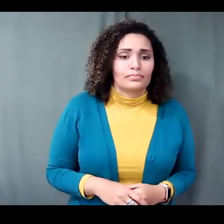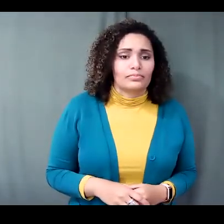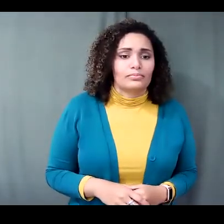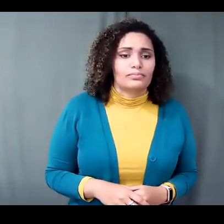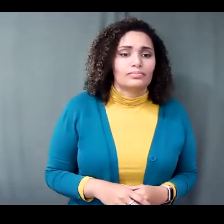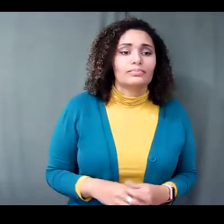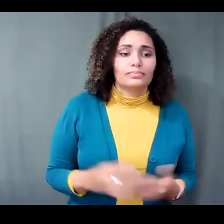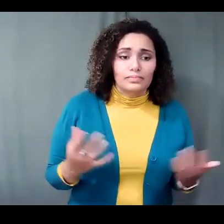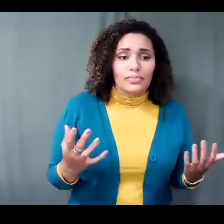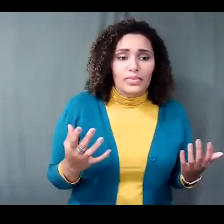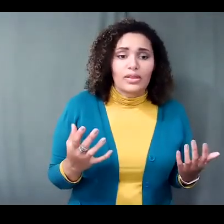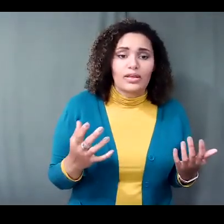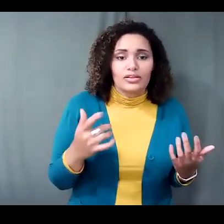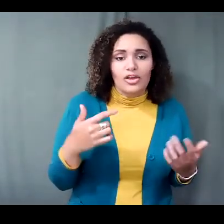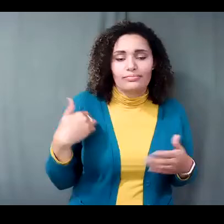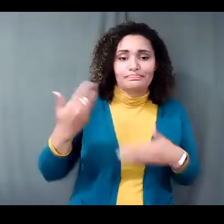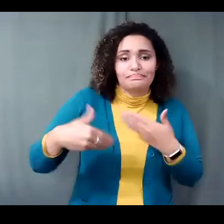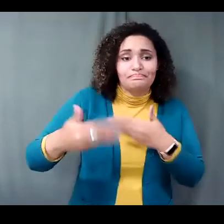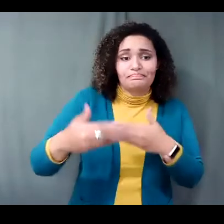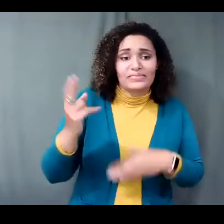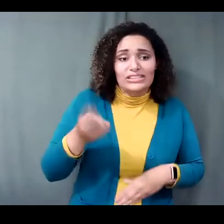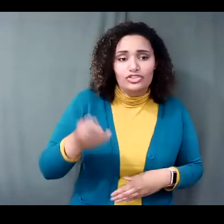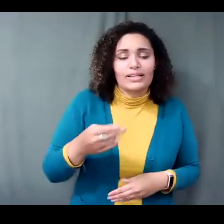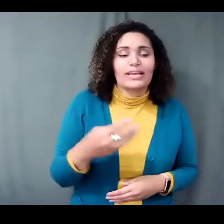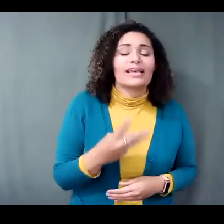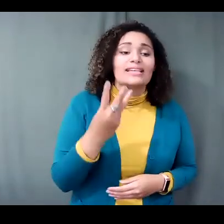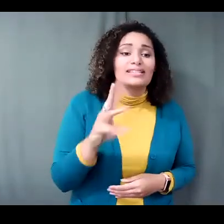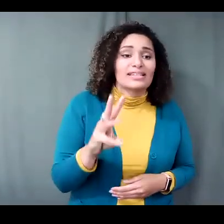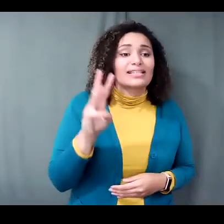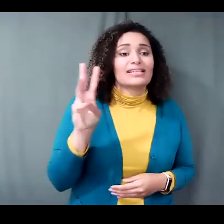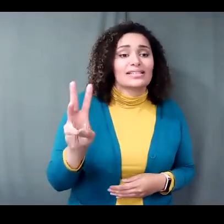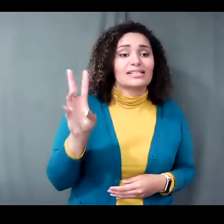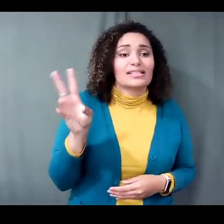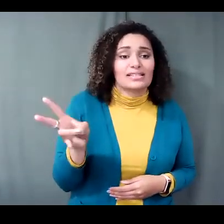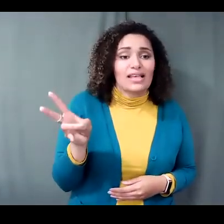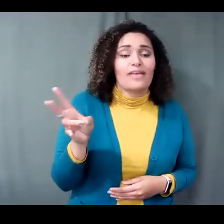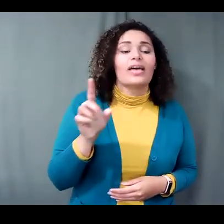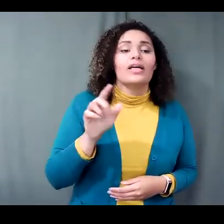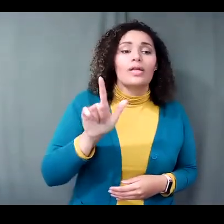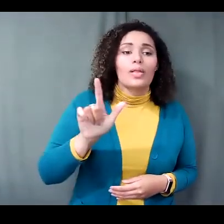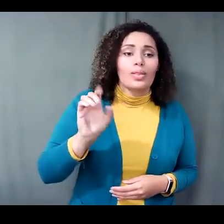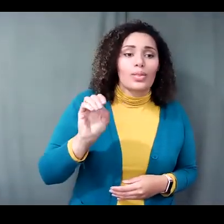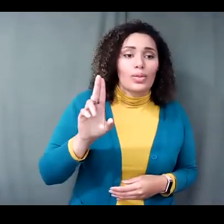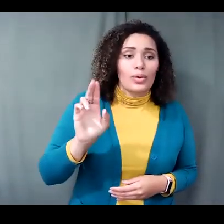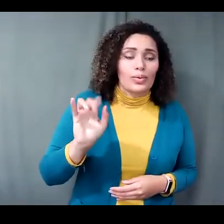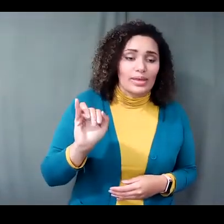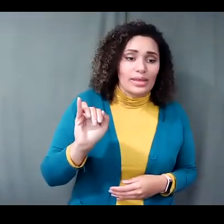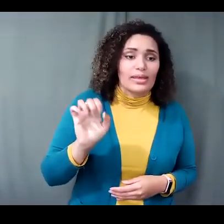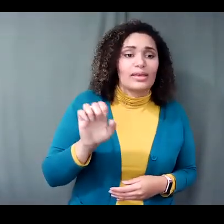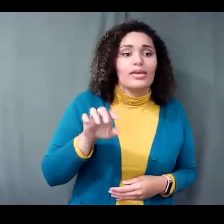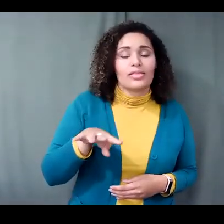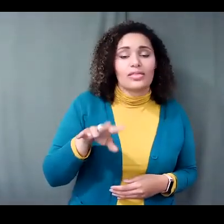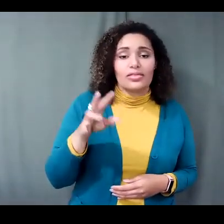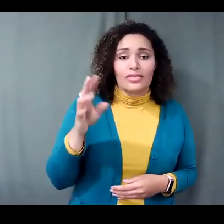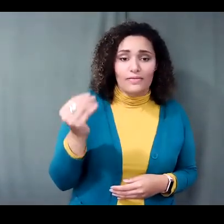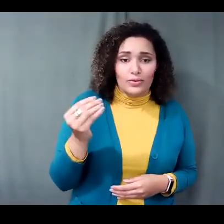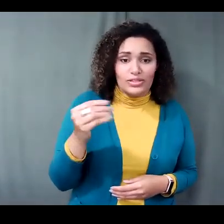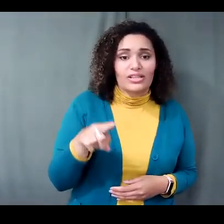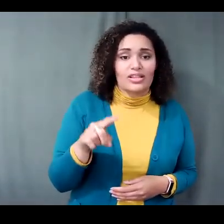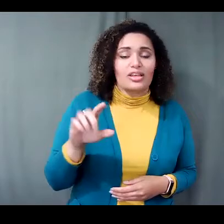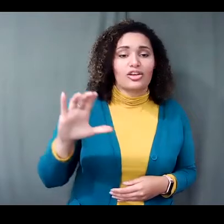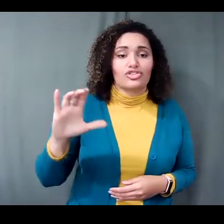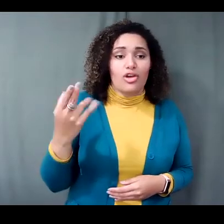it's been kind of a fraught history. So in 1667, Louis XIV and Charles II had a big war